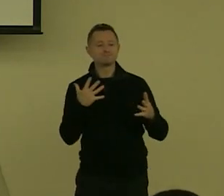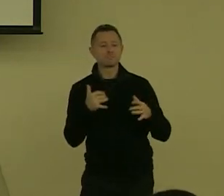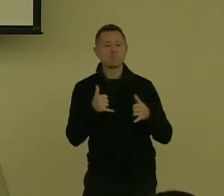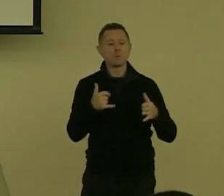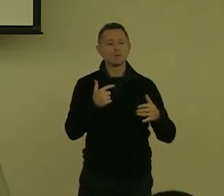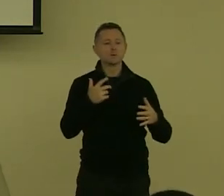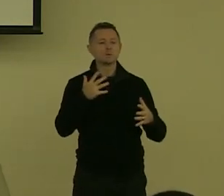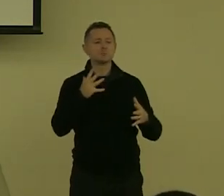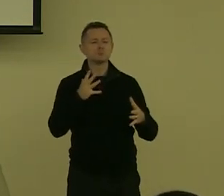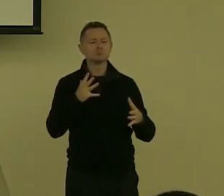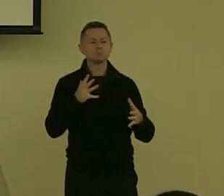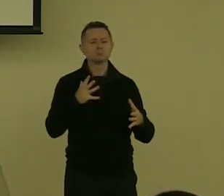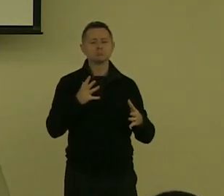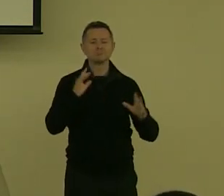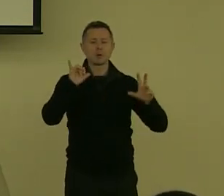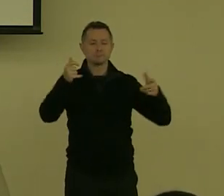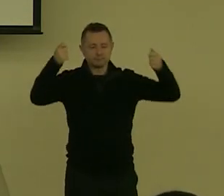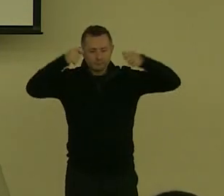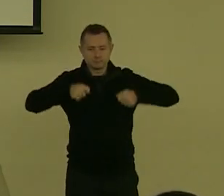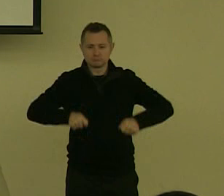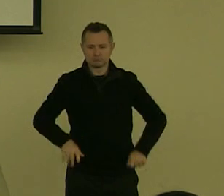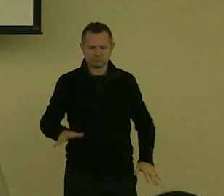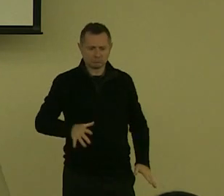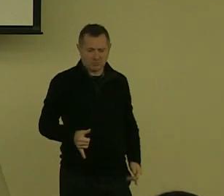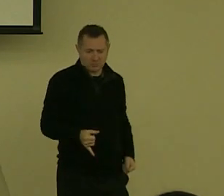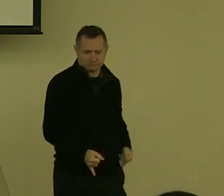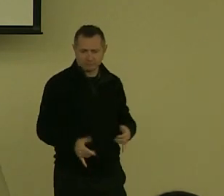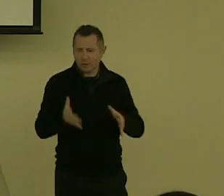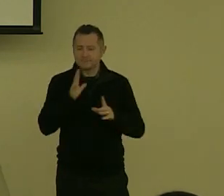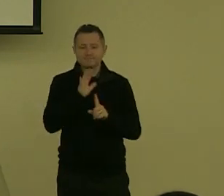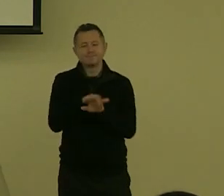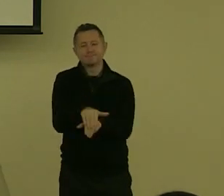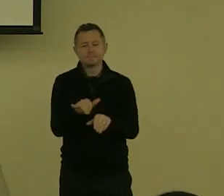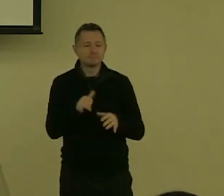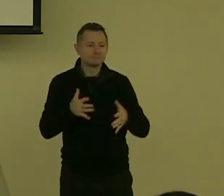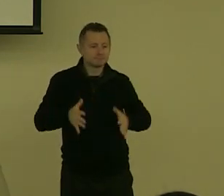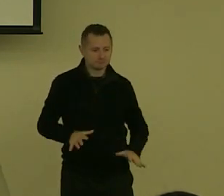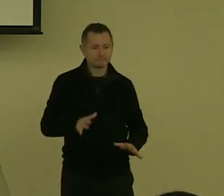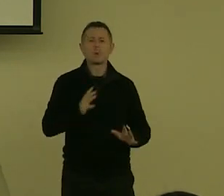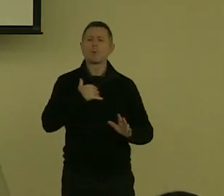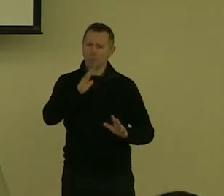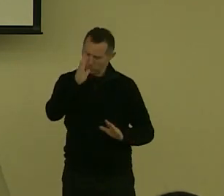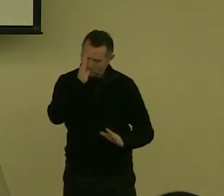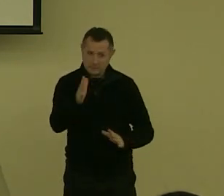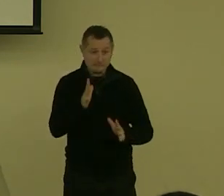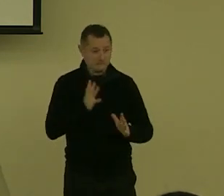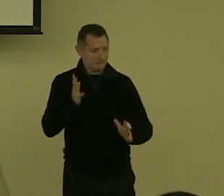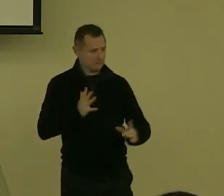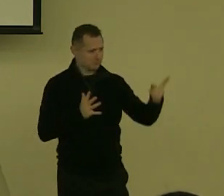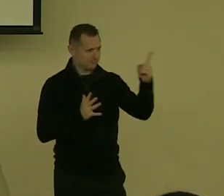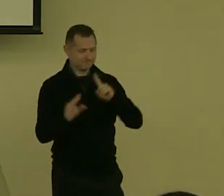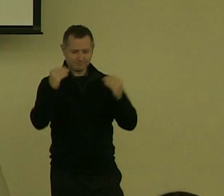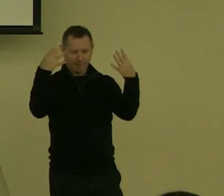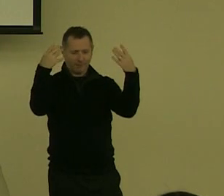date on this, but I'm pretty excited about it, and I think it's something that should be really accessible, and it